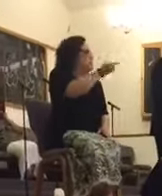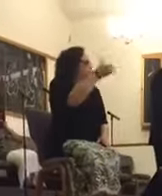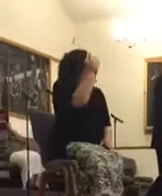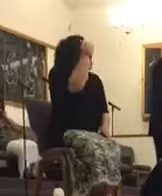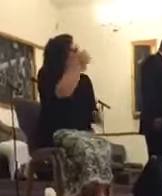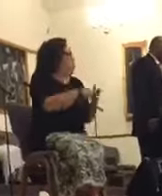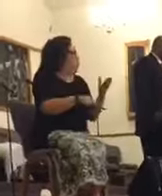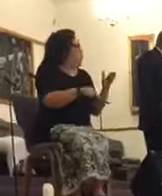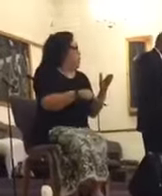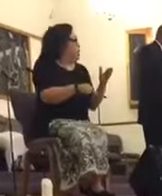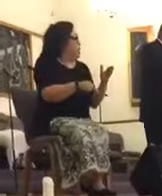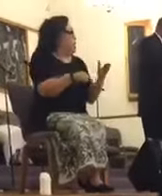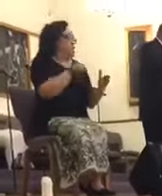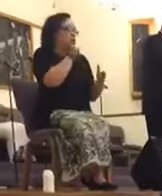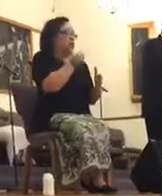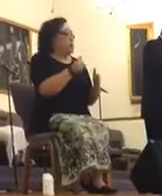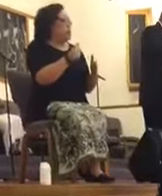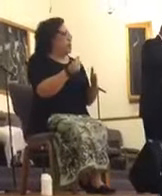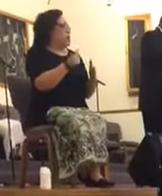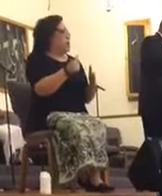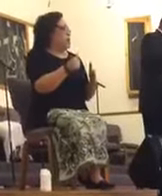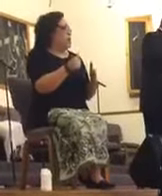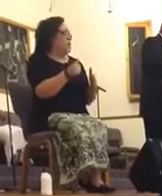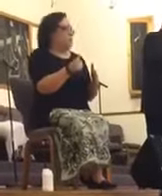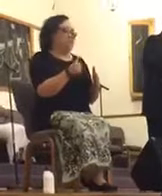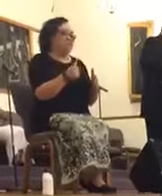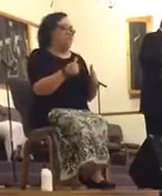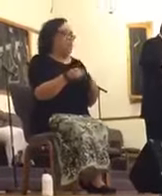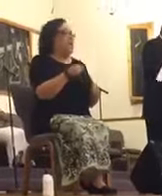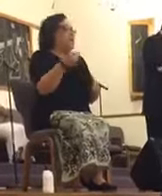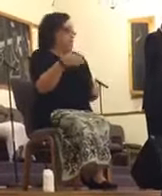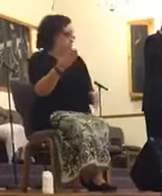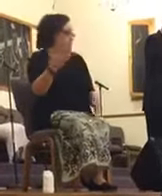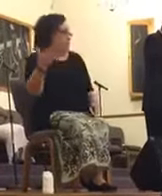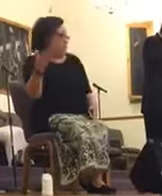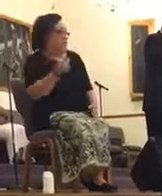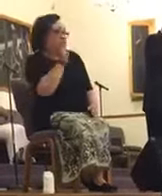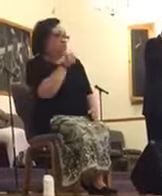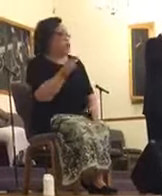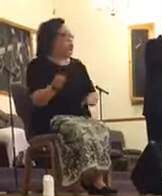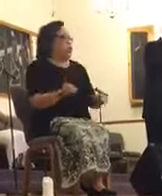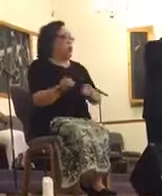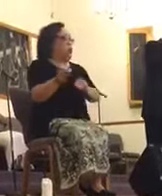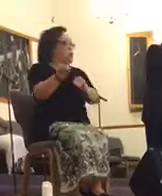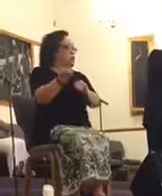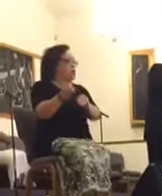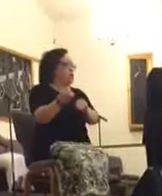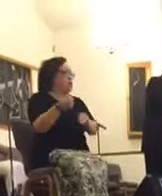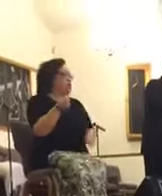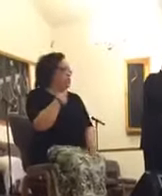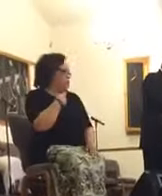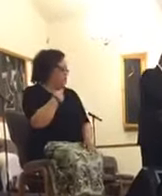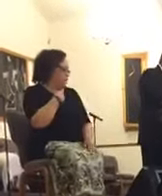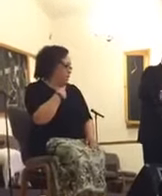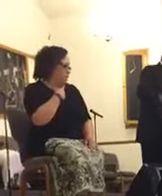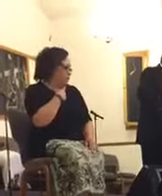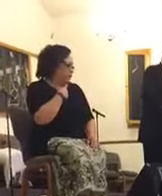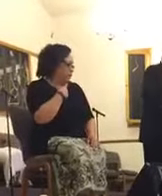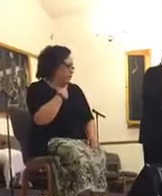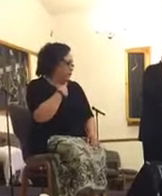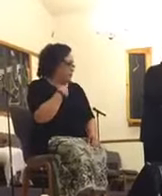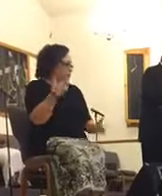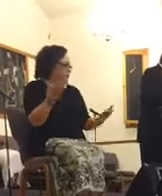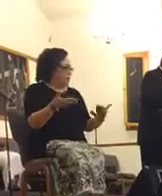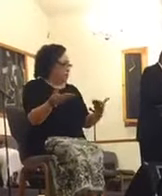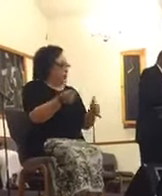these things move me. Can I get a witness here? None of these things move me. Here's the